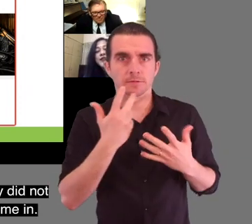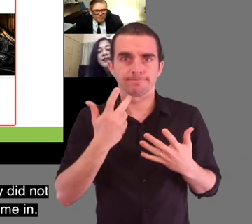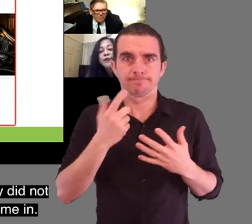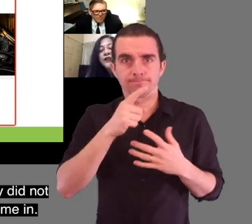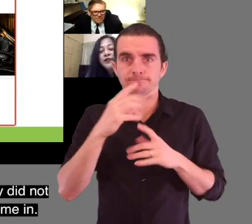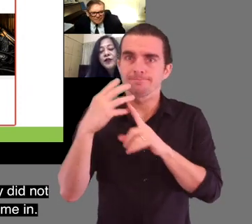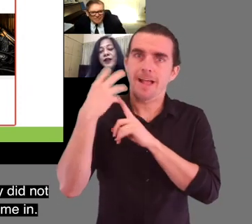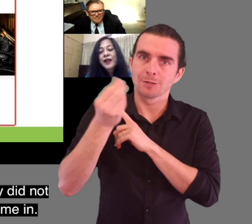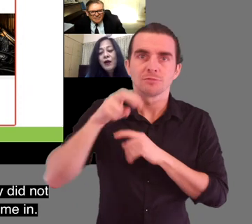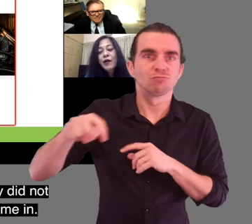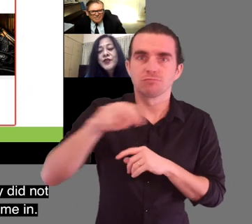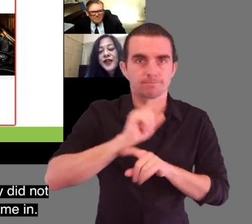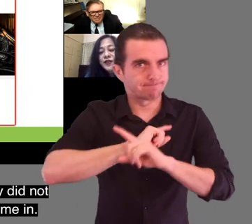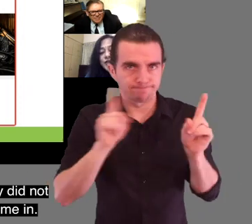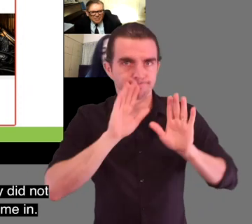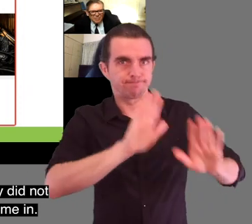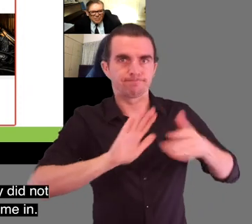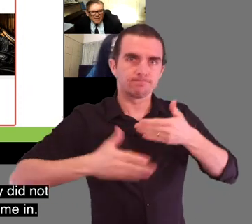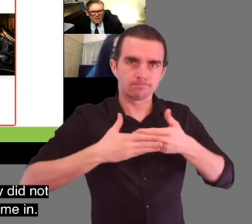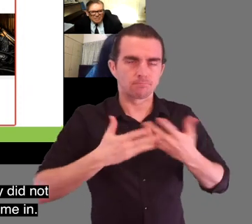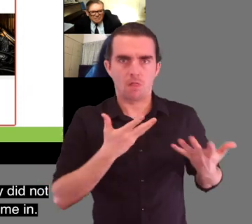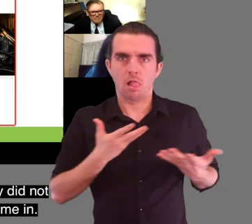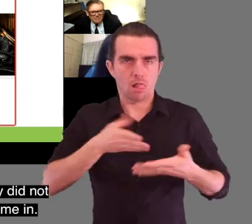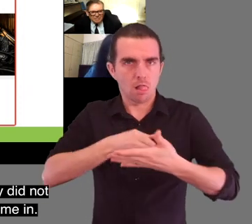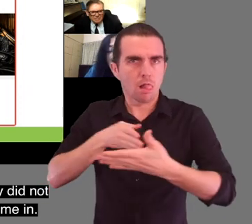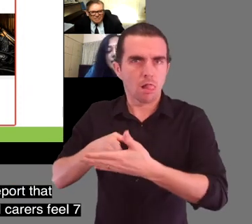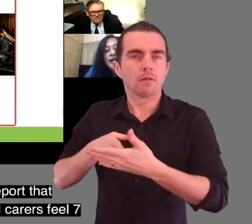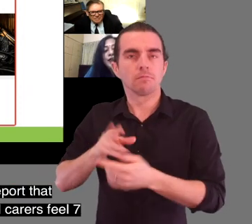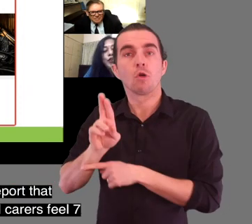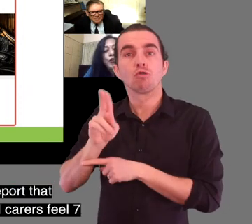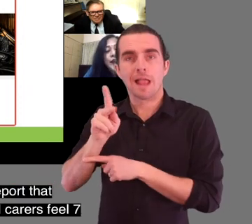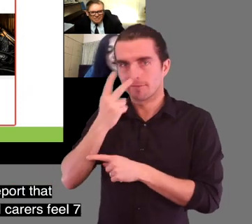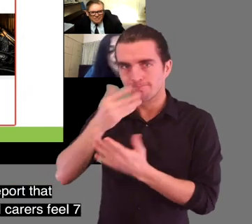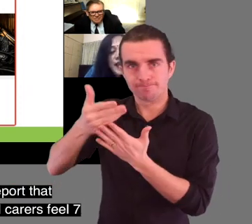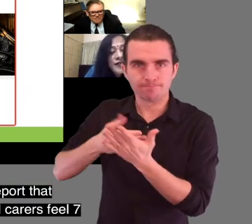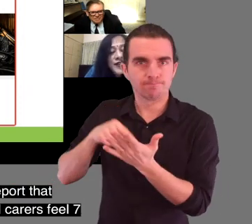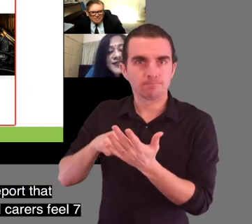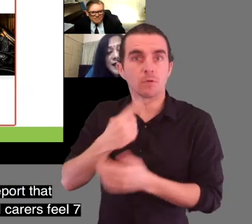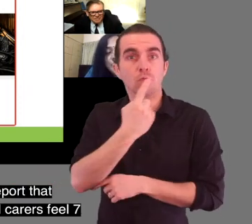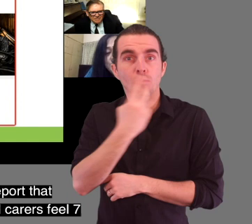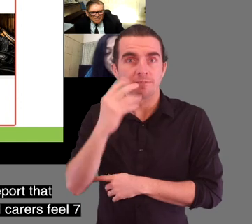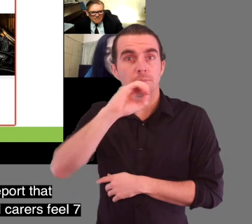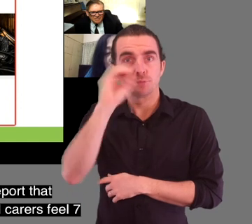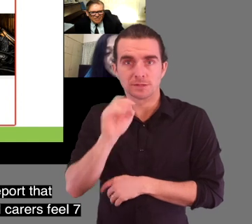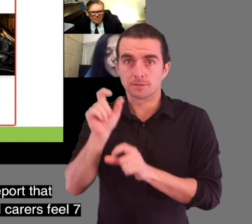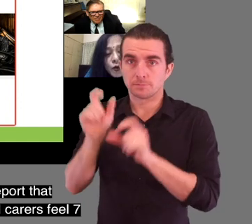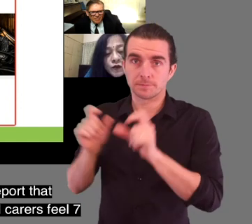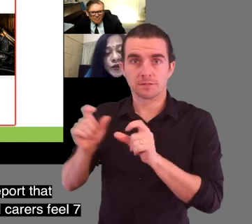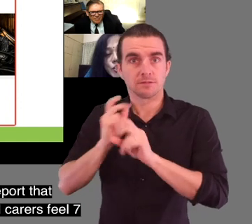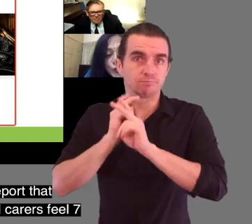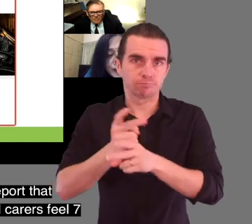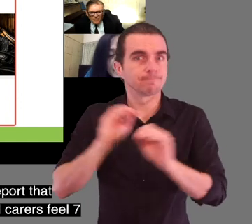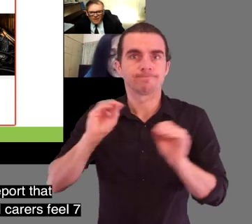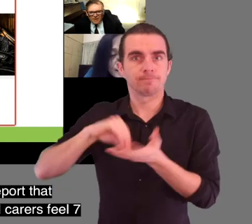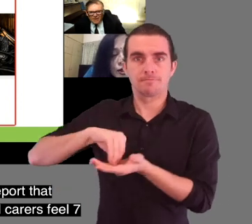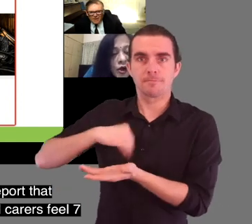apartments, they simply did not allow outsiders to come in. And in the UK, we have an example, we have a report which